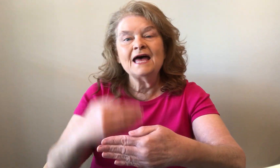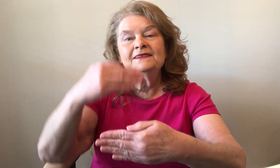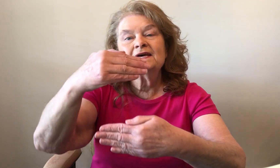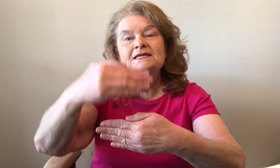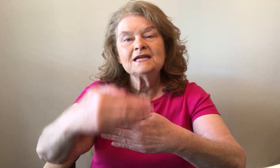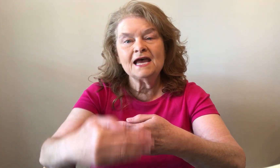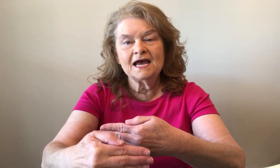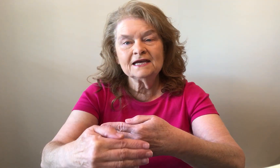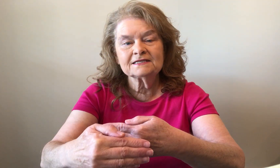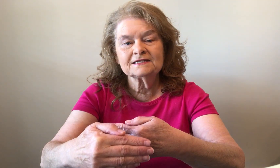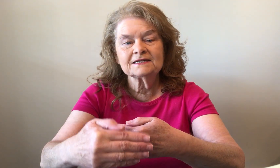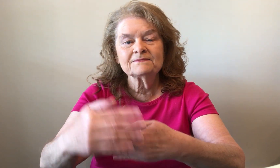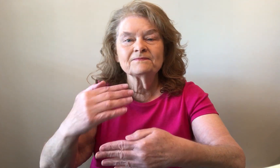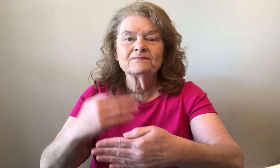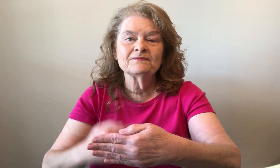the next